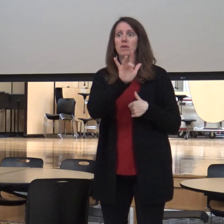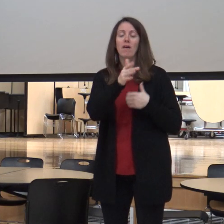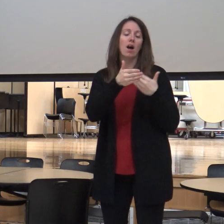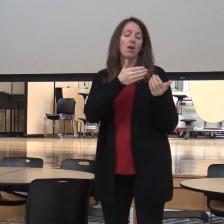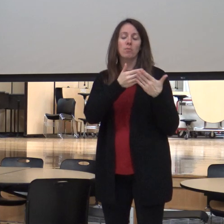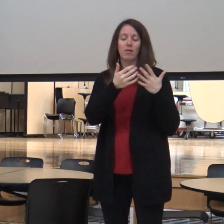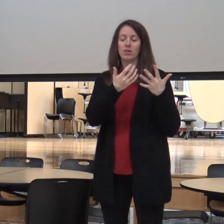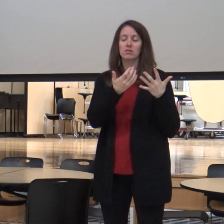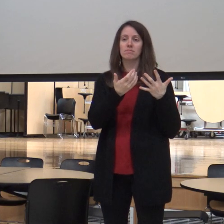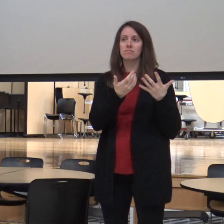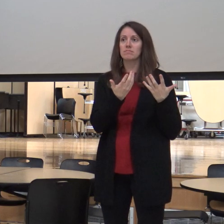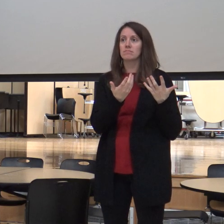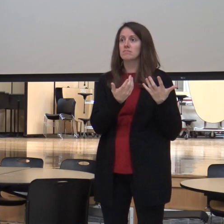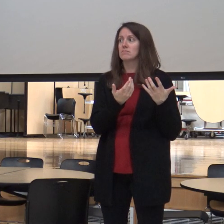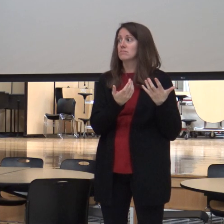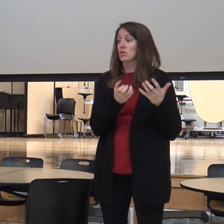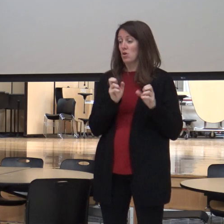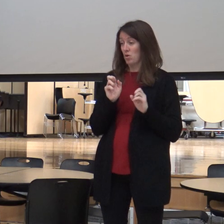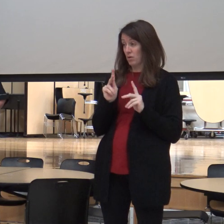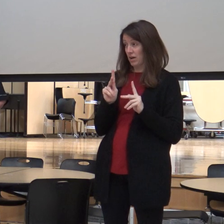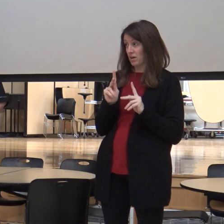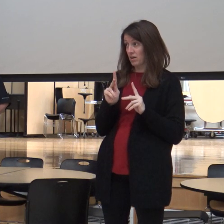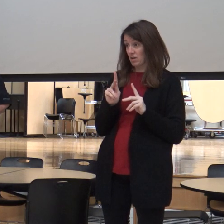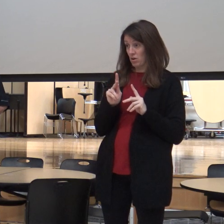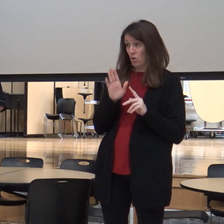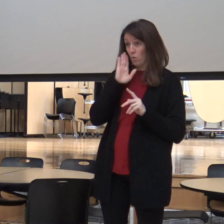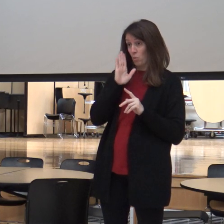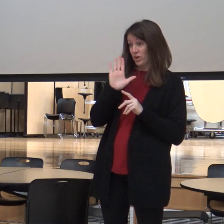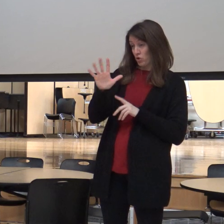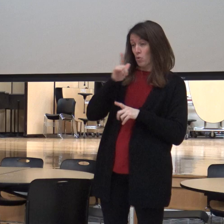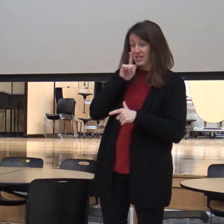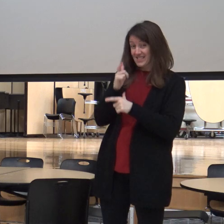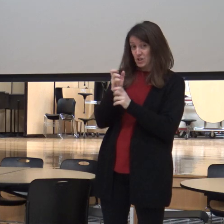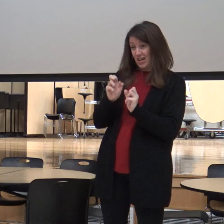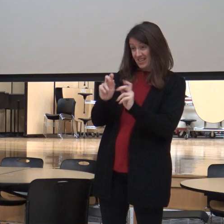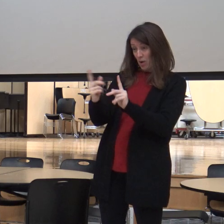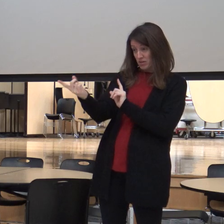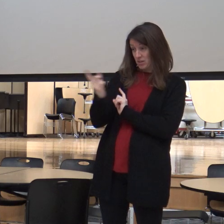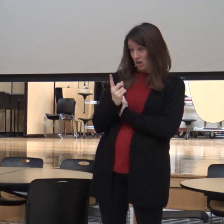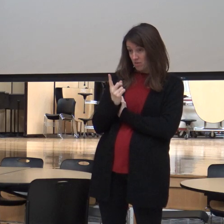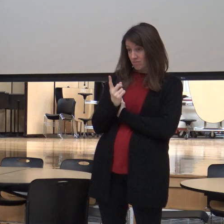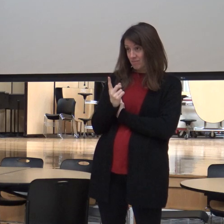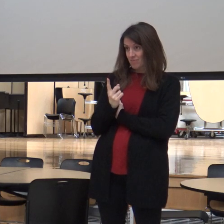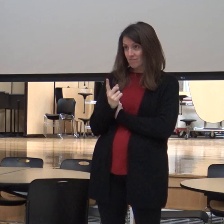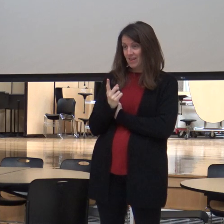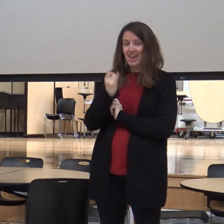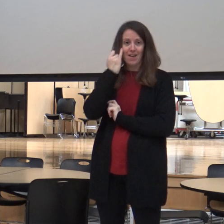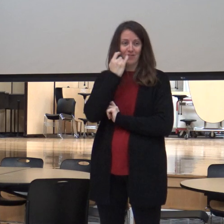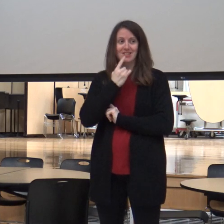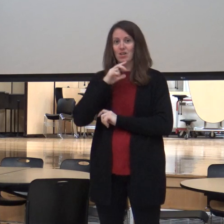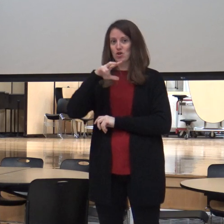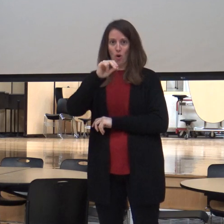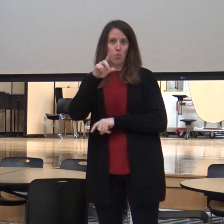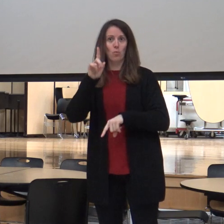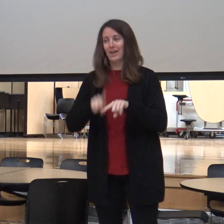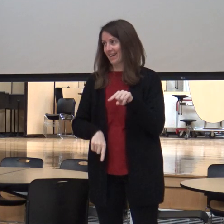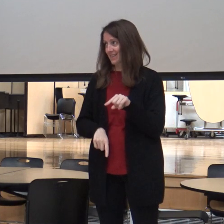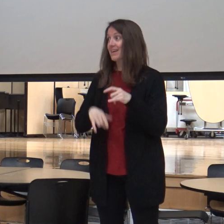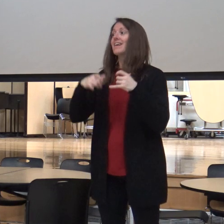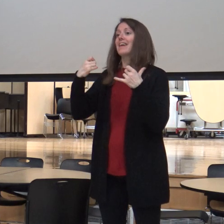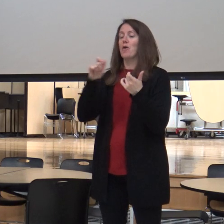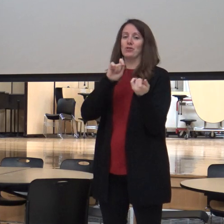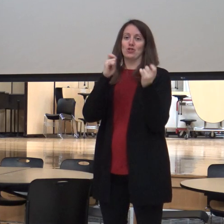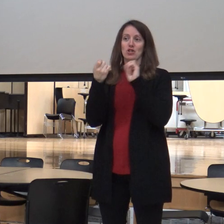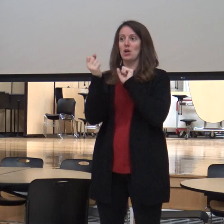whatever, they're like, okay, is your sister allow us to come out? And if they said, no, I don't want anybody coming, we couldn't go. The statute's changed where we can now. So